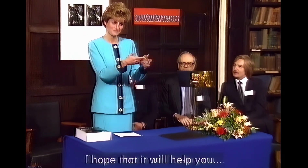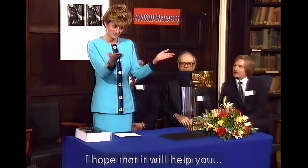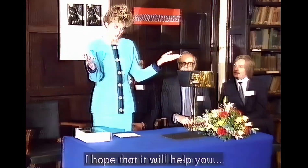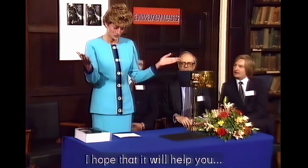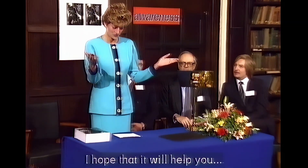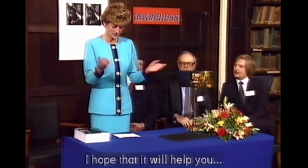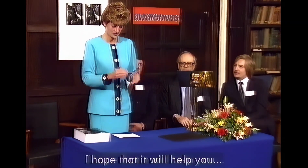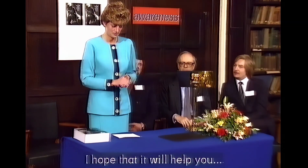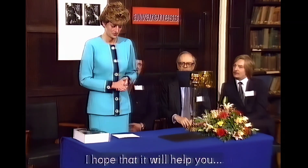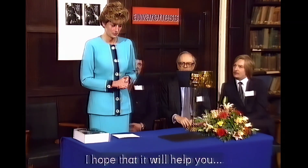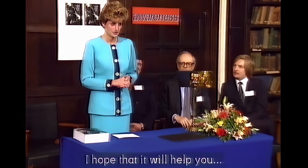that it will help you,